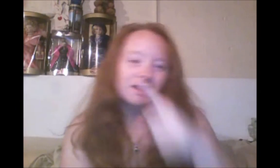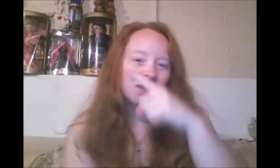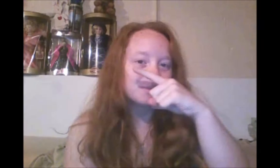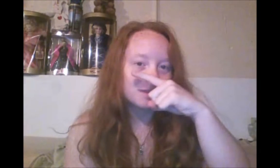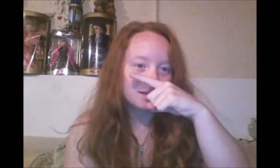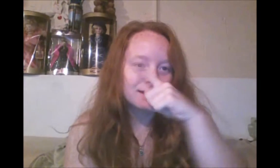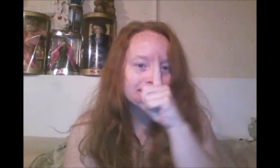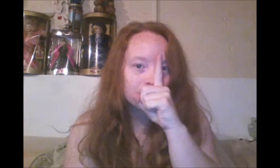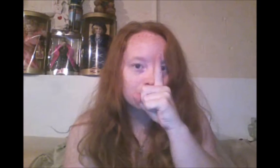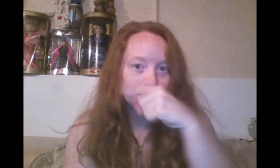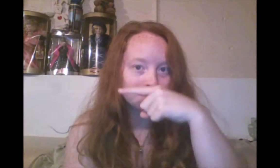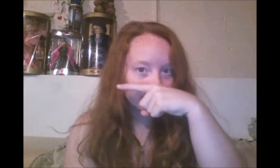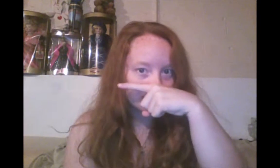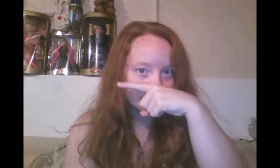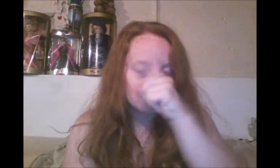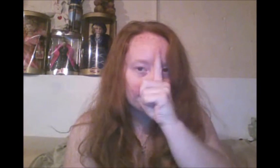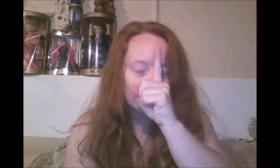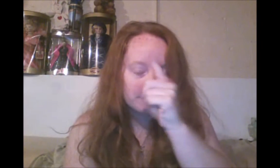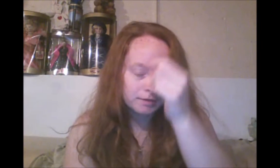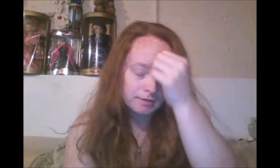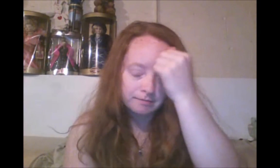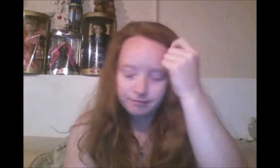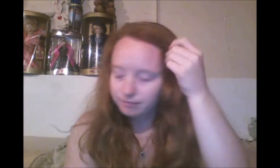you're pretending like it's the nose, the mouse.